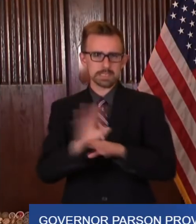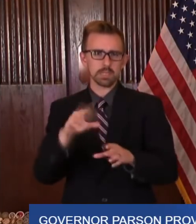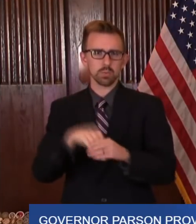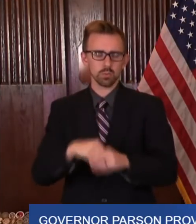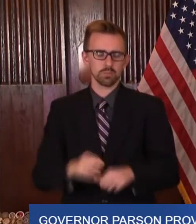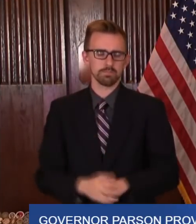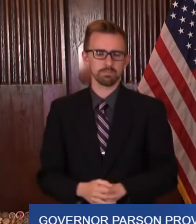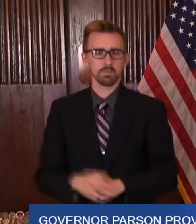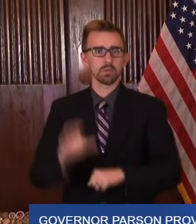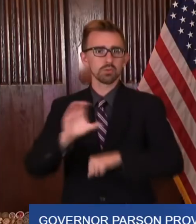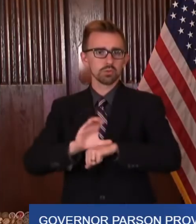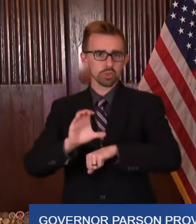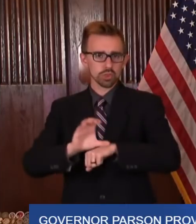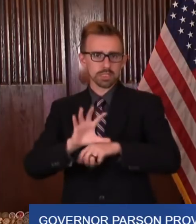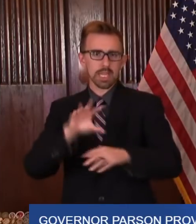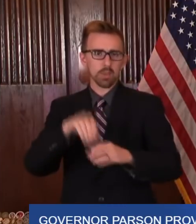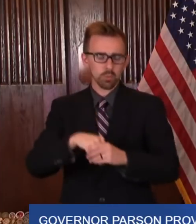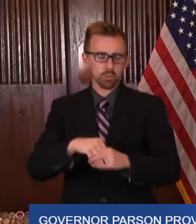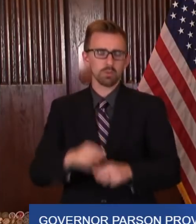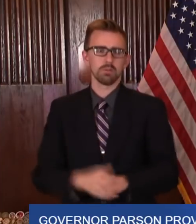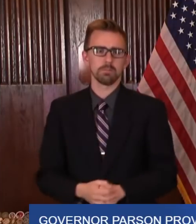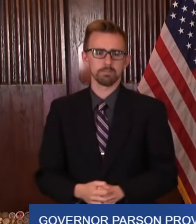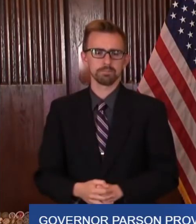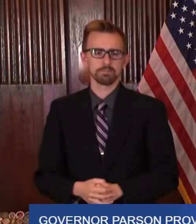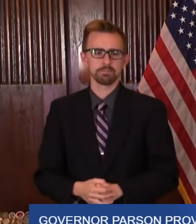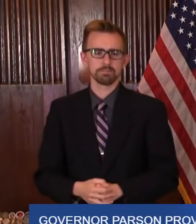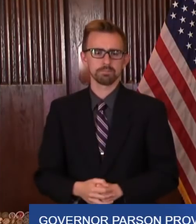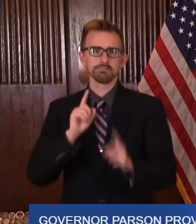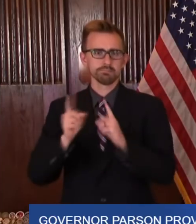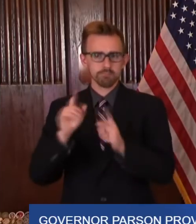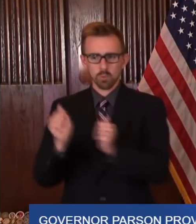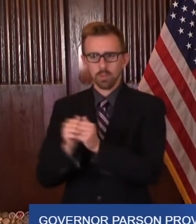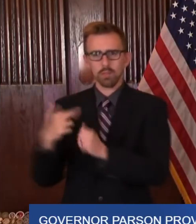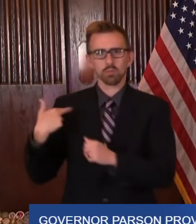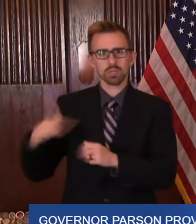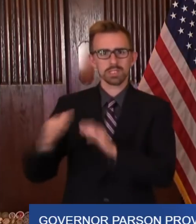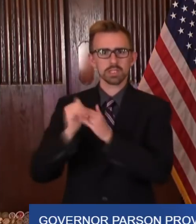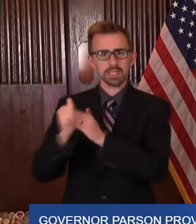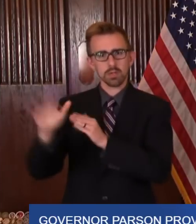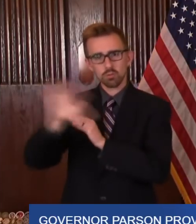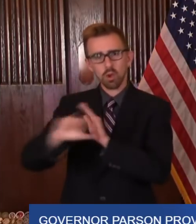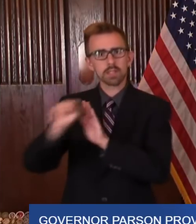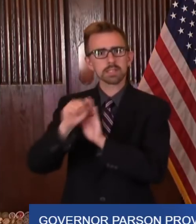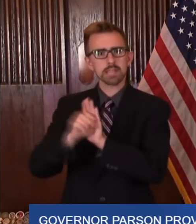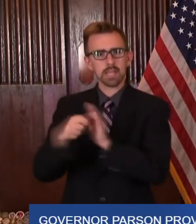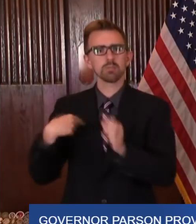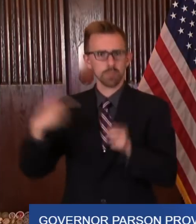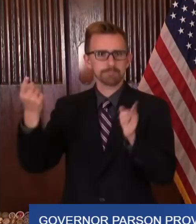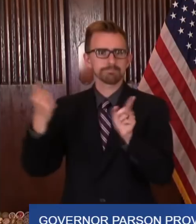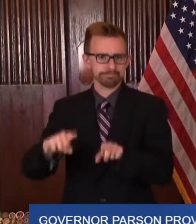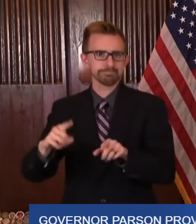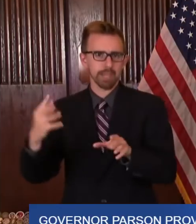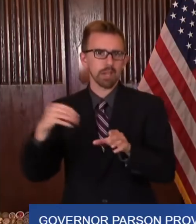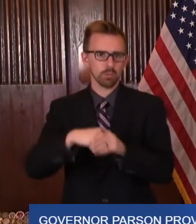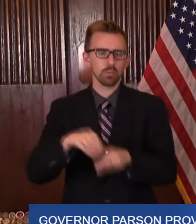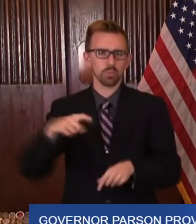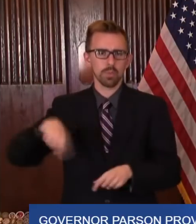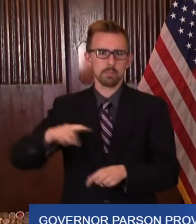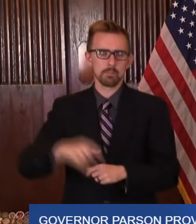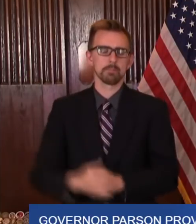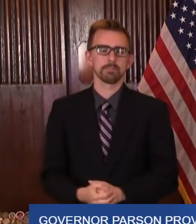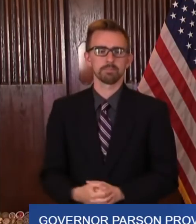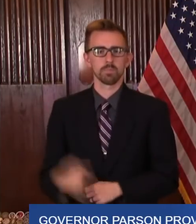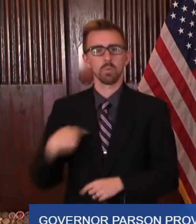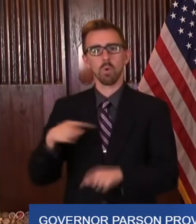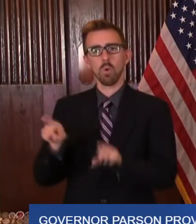attending church services, per conversations with religious leaders across the state. We are also working